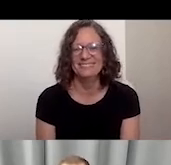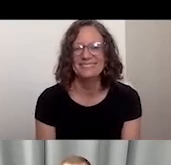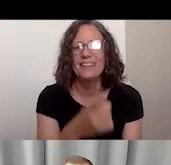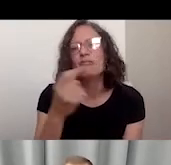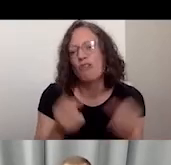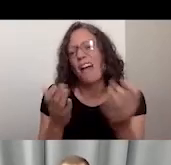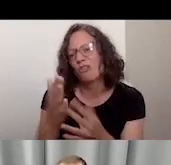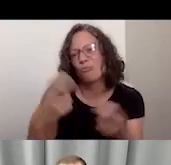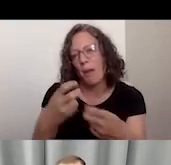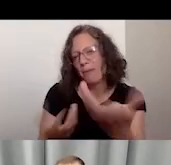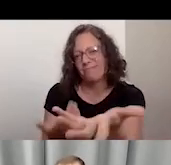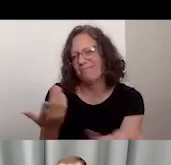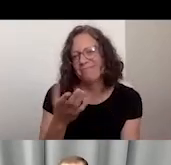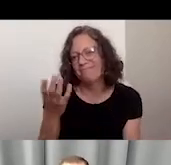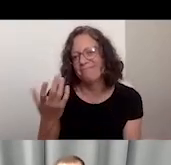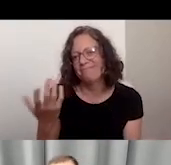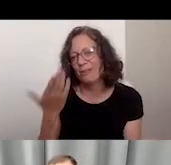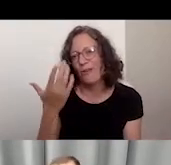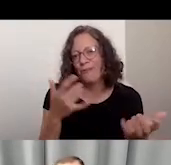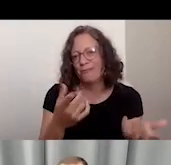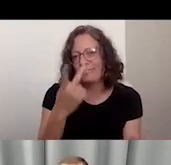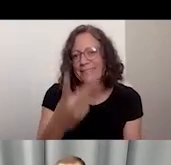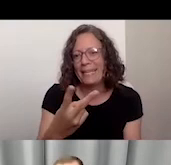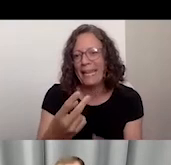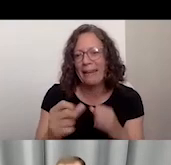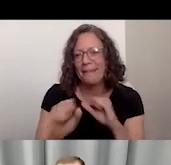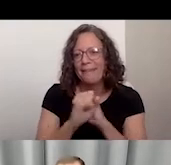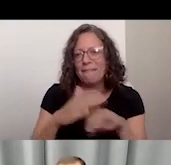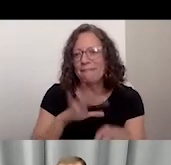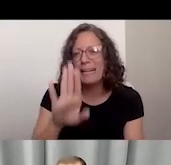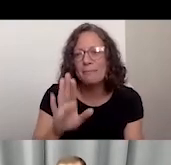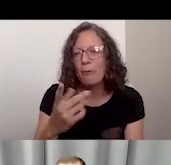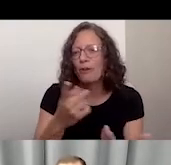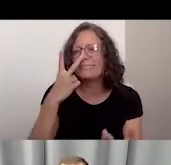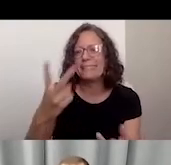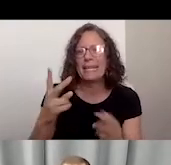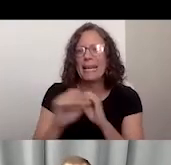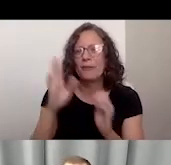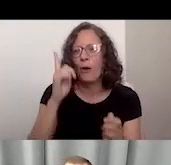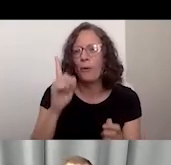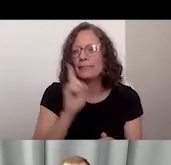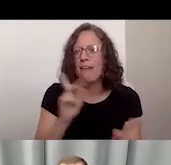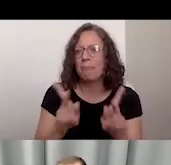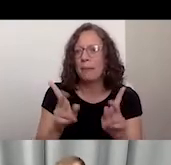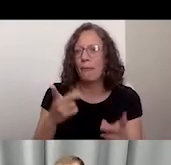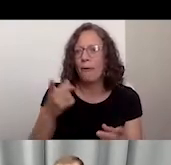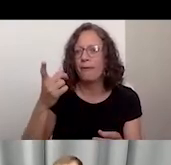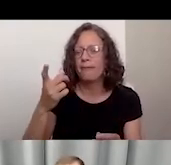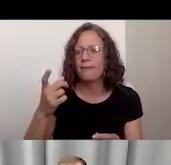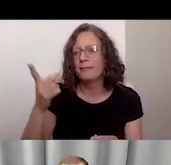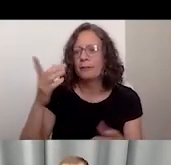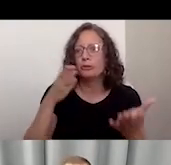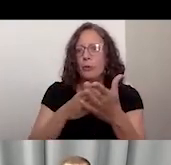person and just didn't know what to do. So don't freeze up. Of course, drive-through problems. You're aware that, you've seen these